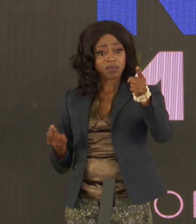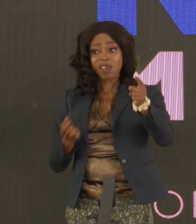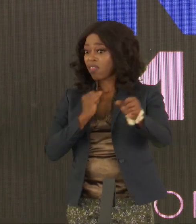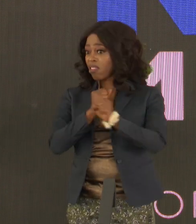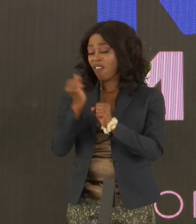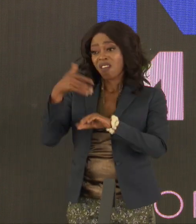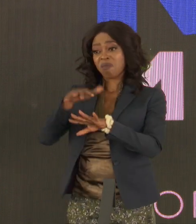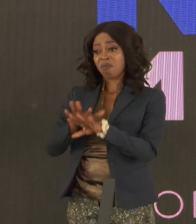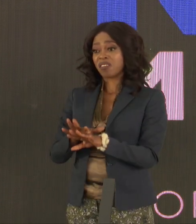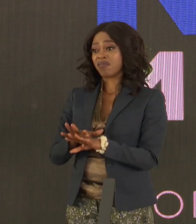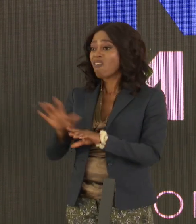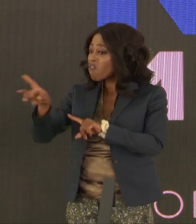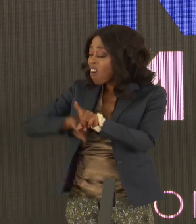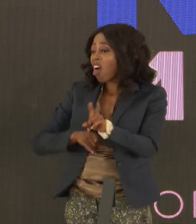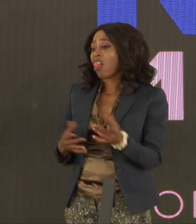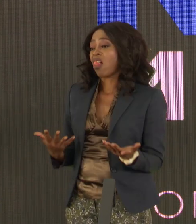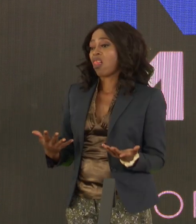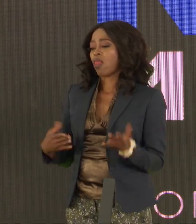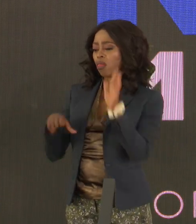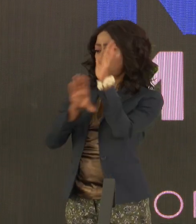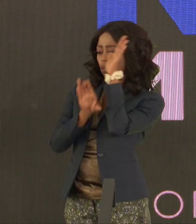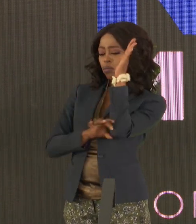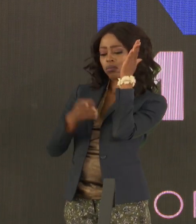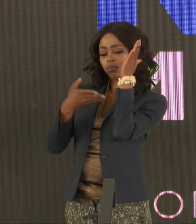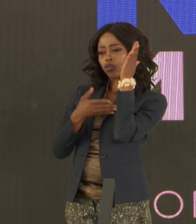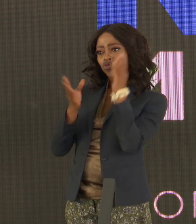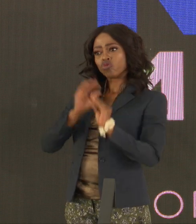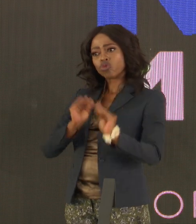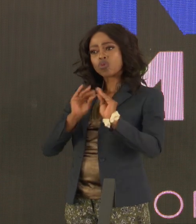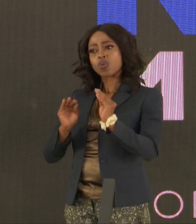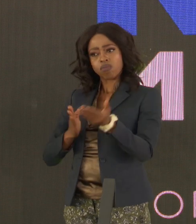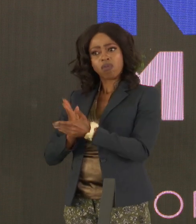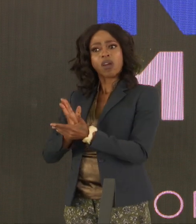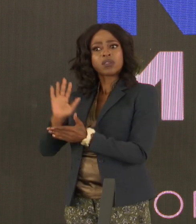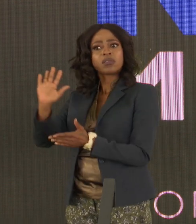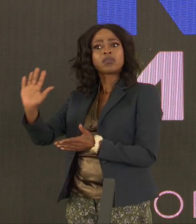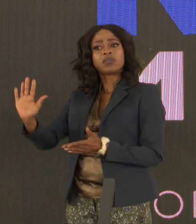it. That Constitution has said education is a right,